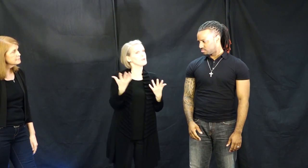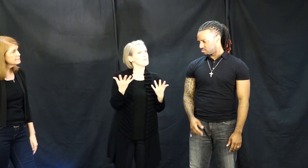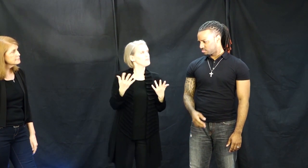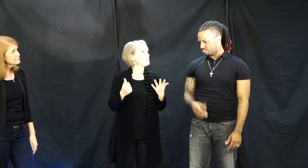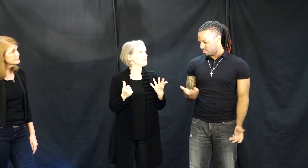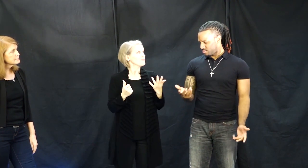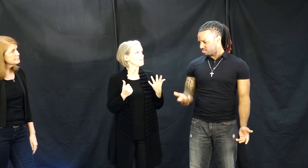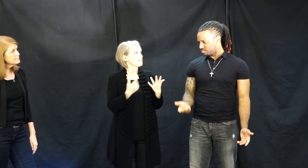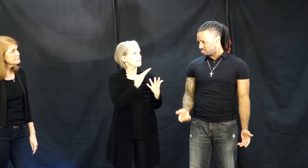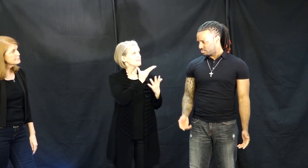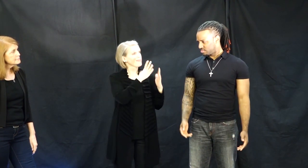I learned that from you.